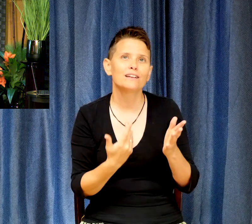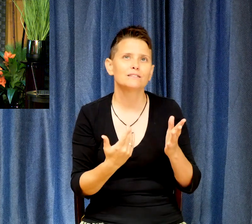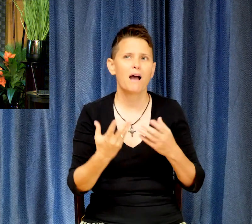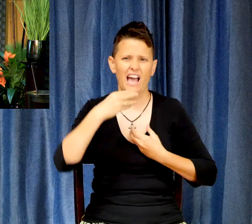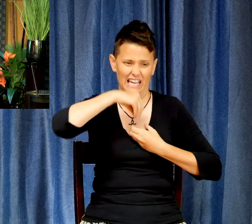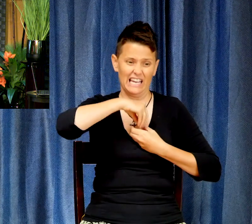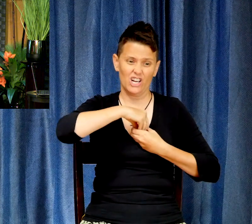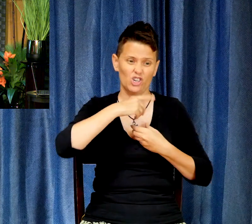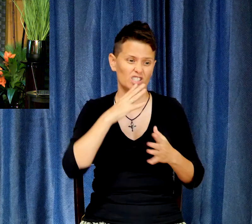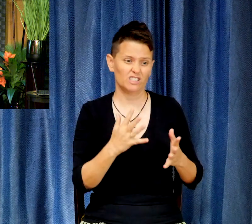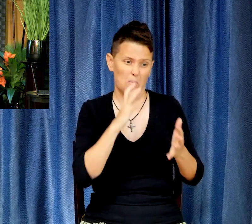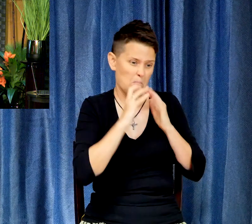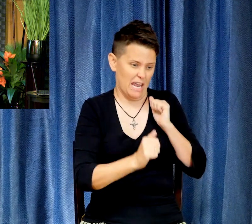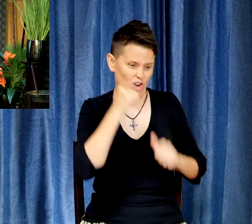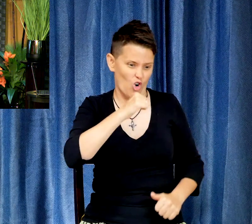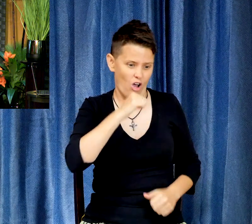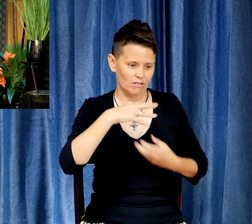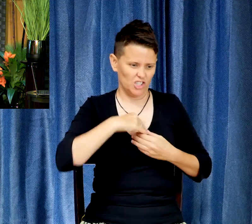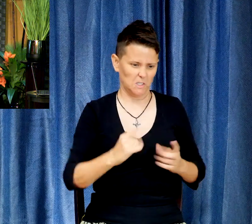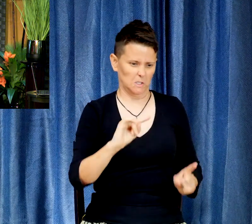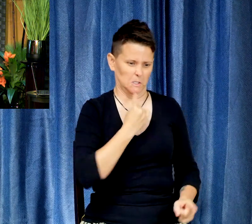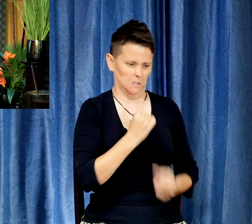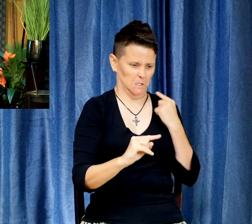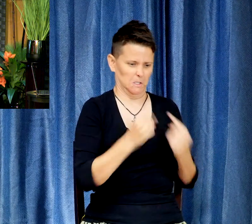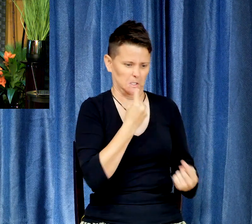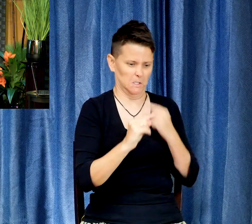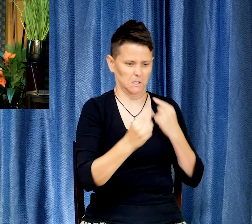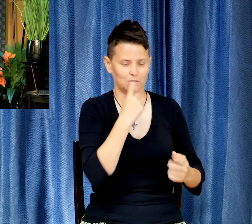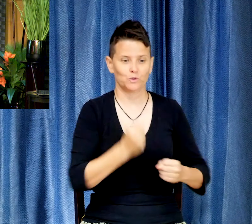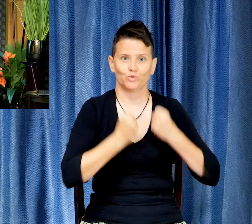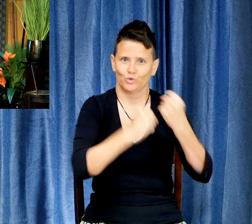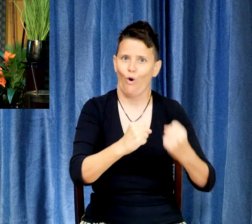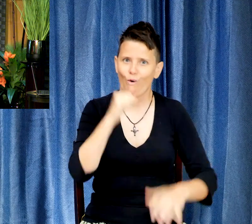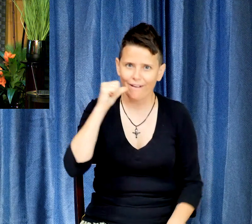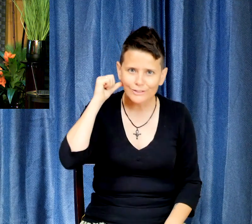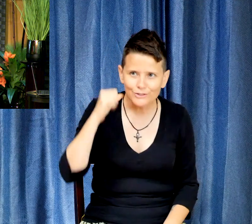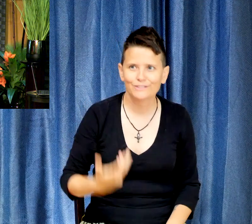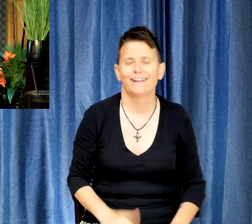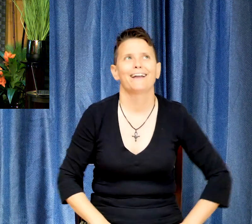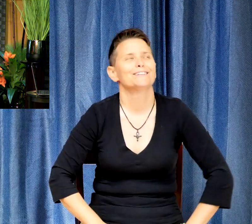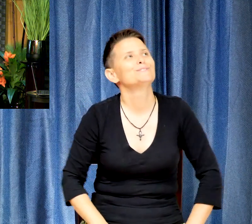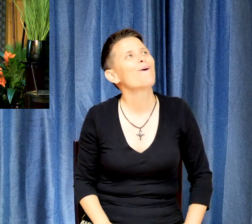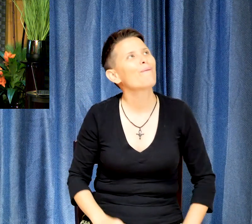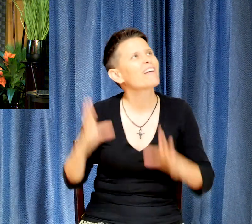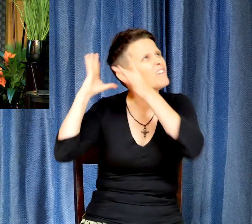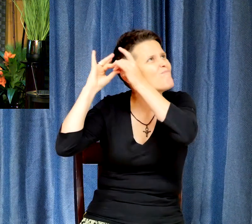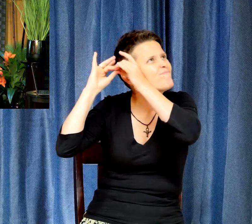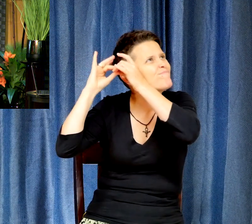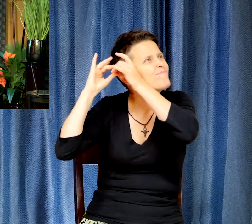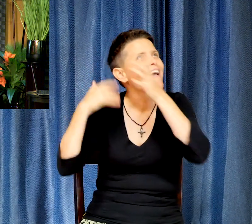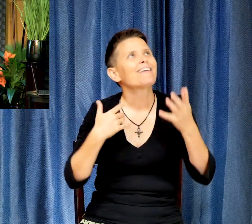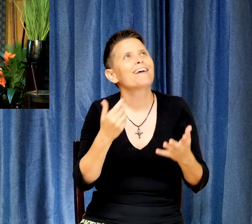was really strong yesterday, right? And so, I think when you get ready for a talk like this, it's always that